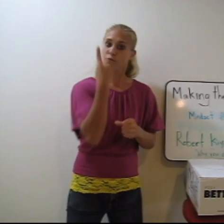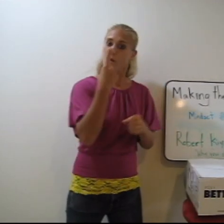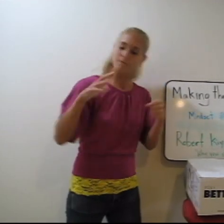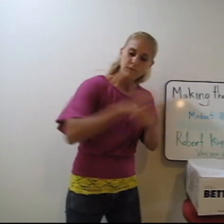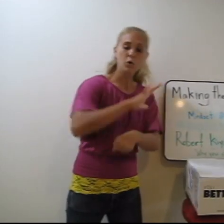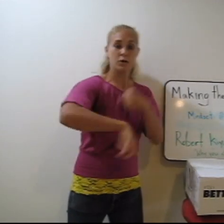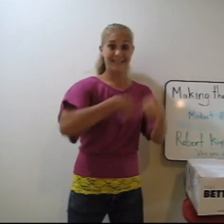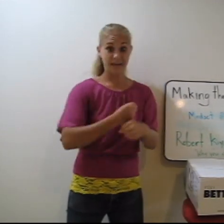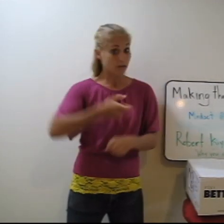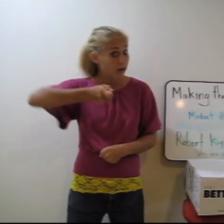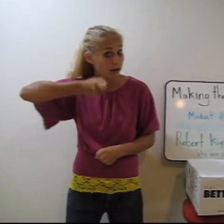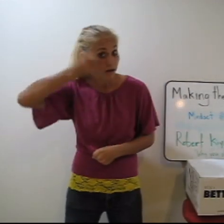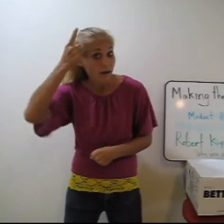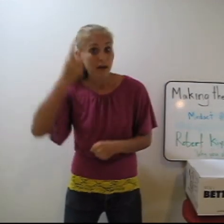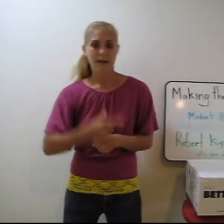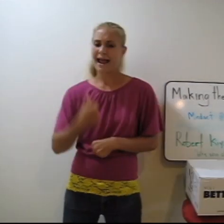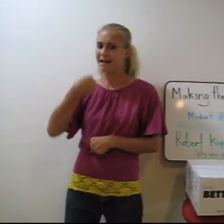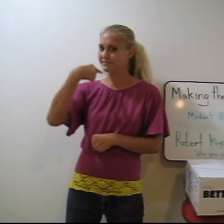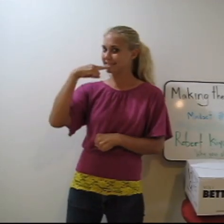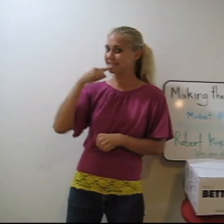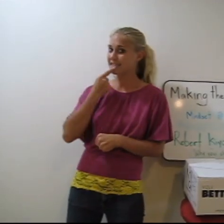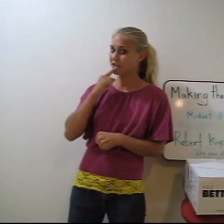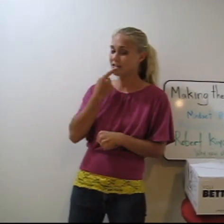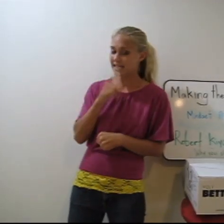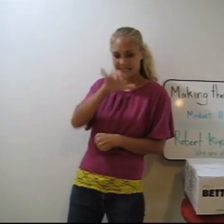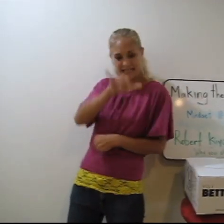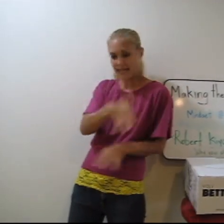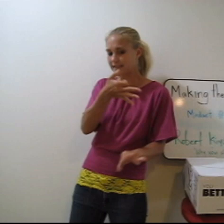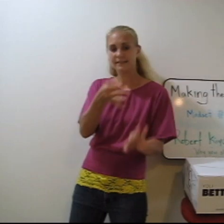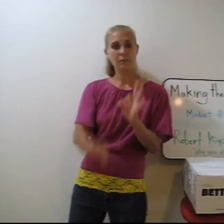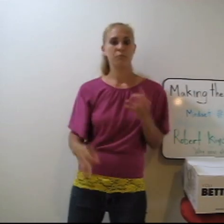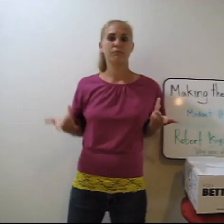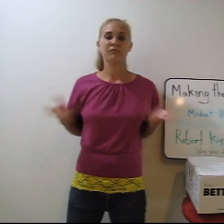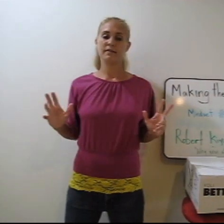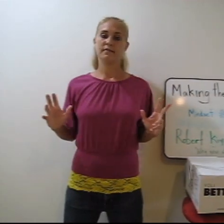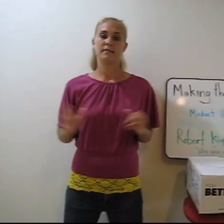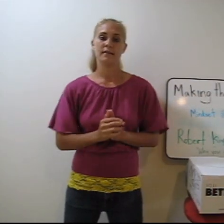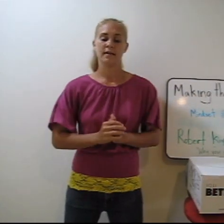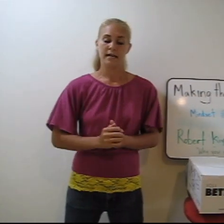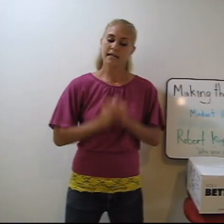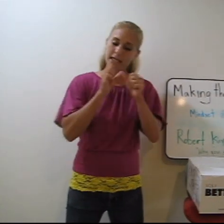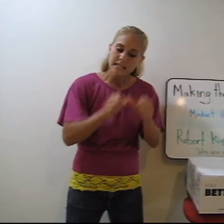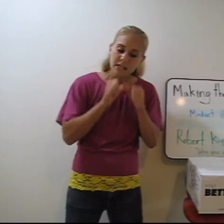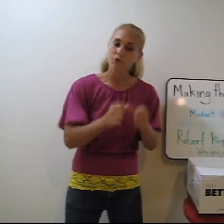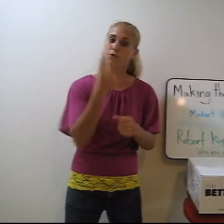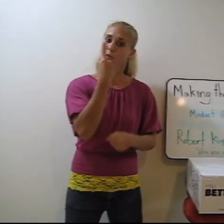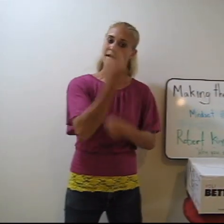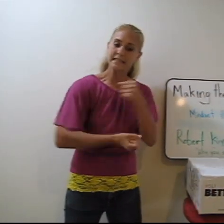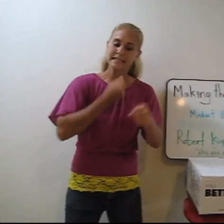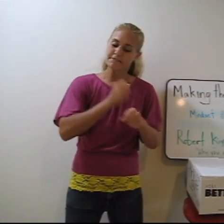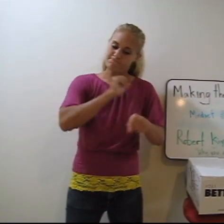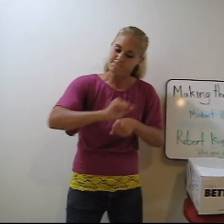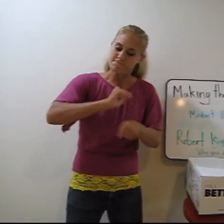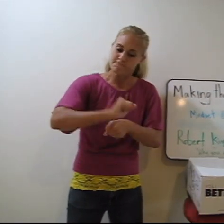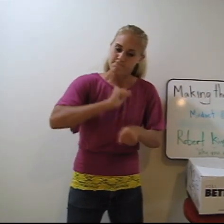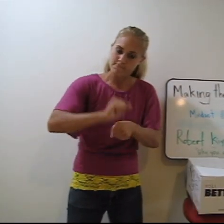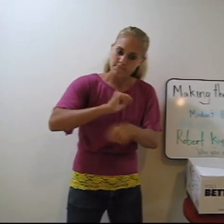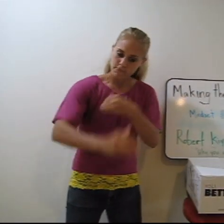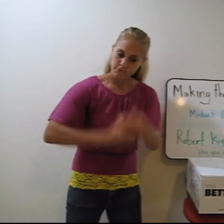catch that? I'm serious. It's that simple. Be here a year from now. And in the meantime, just do what